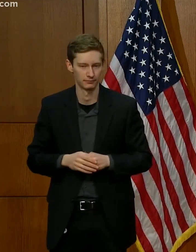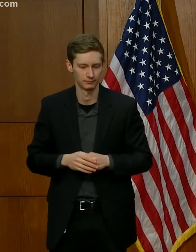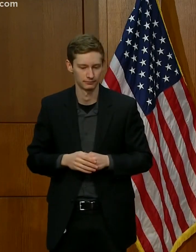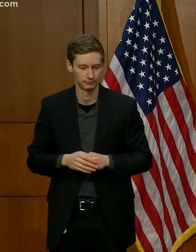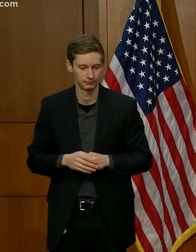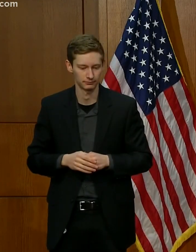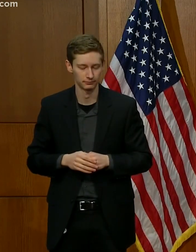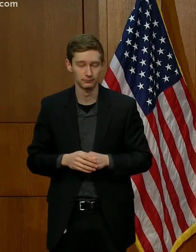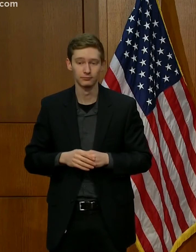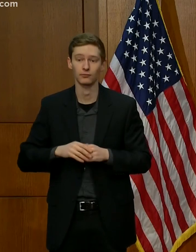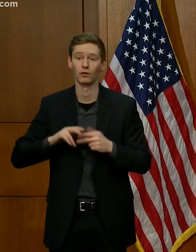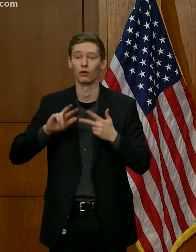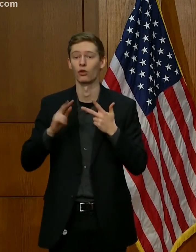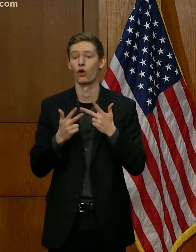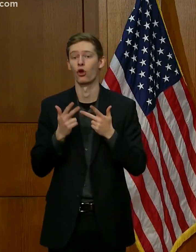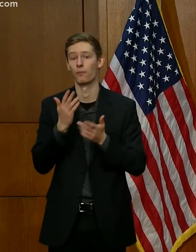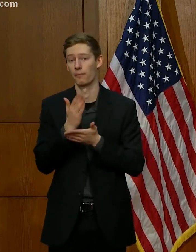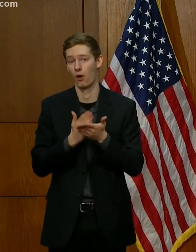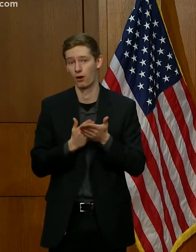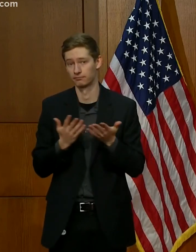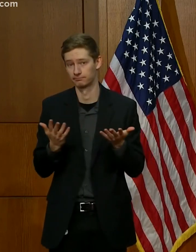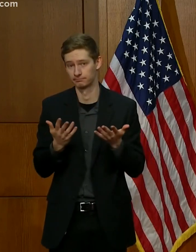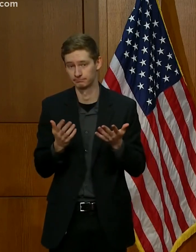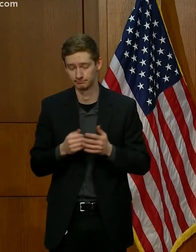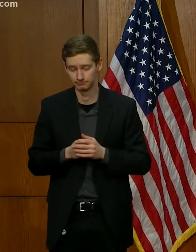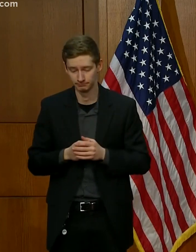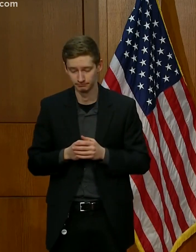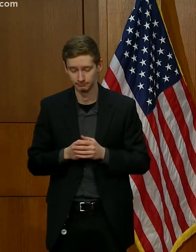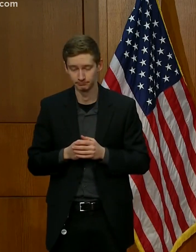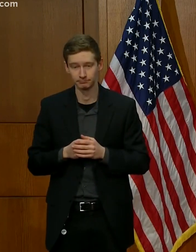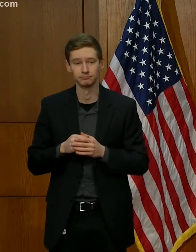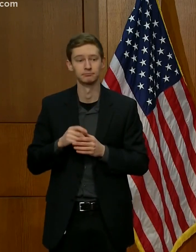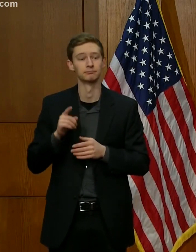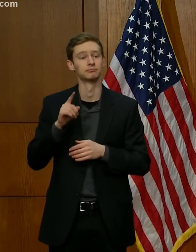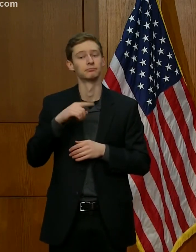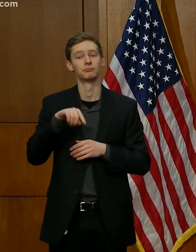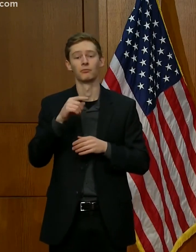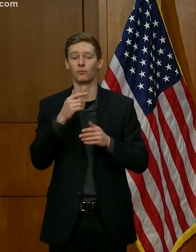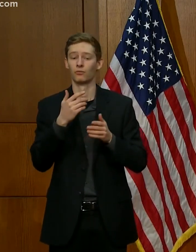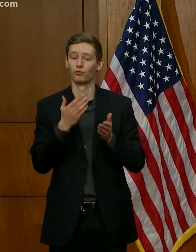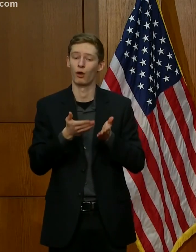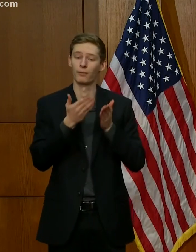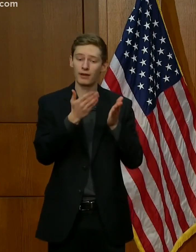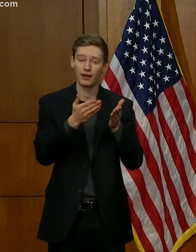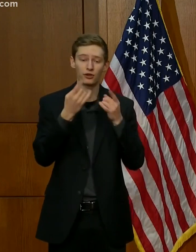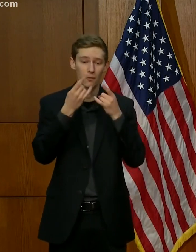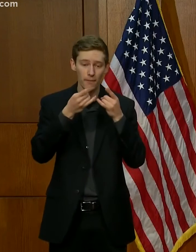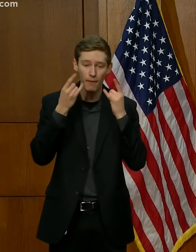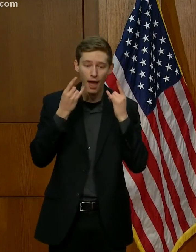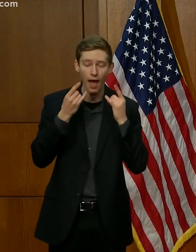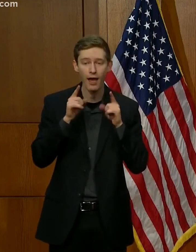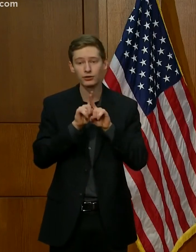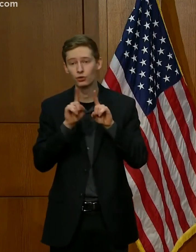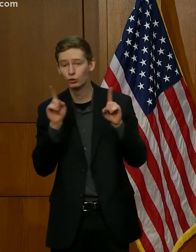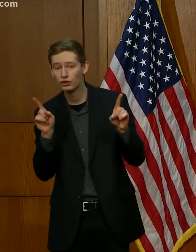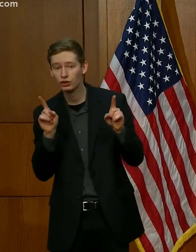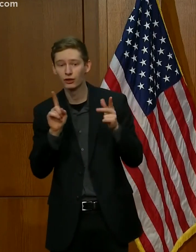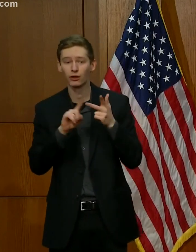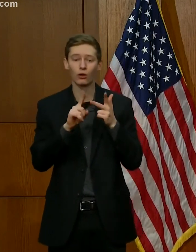or third part of this is that continue to follow those guidelines of wearing your facial protection, social